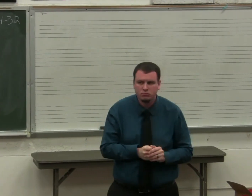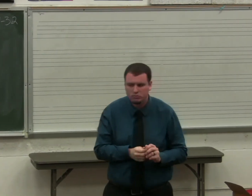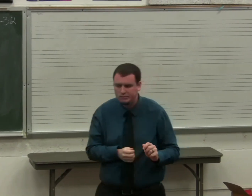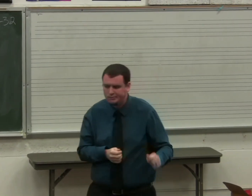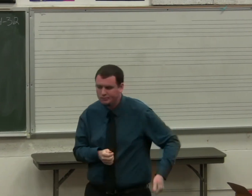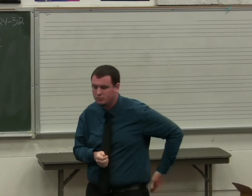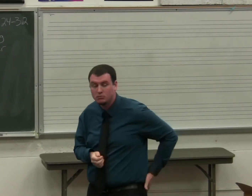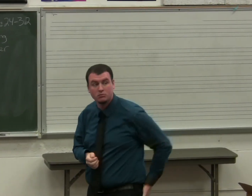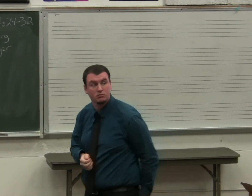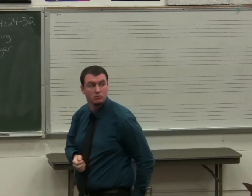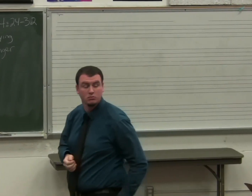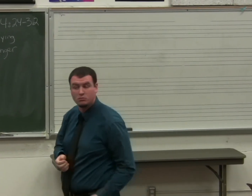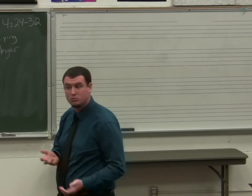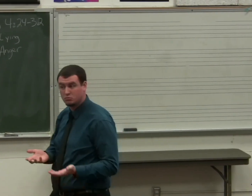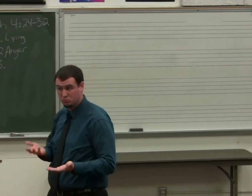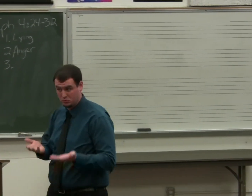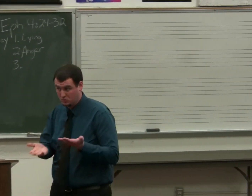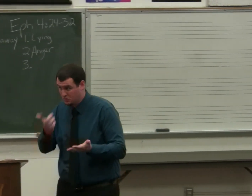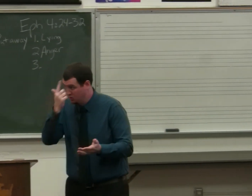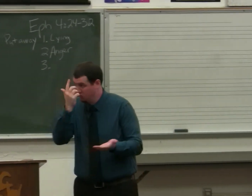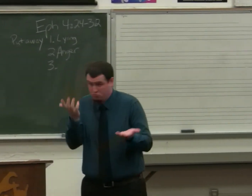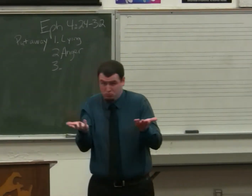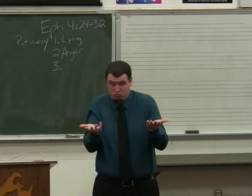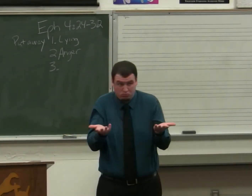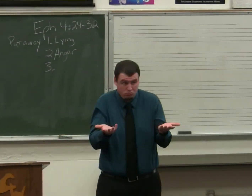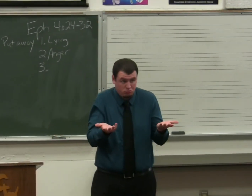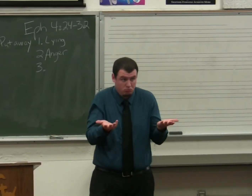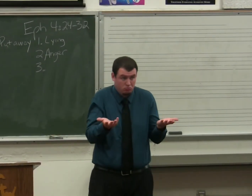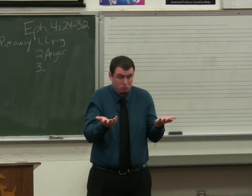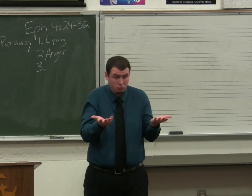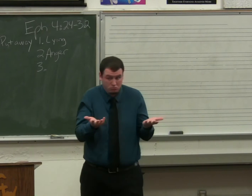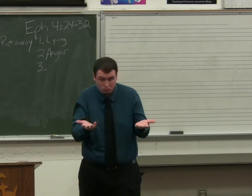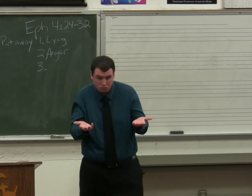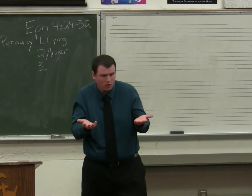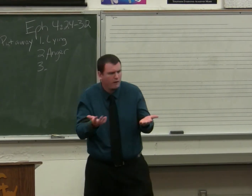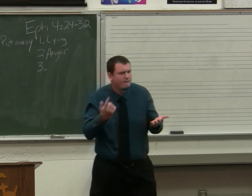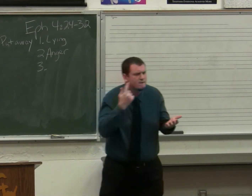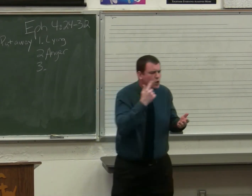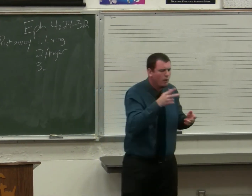it. And so maybe you just slip it in your pocket. Or